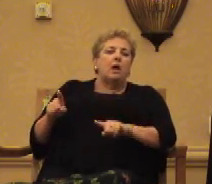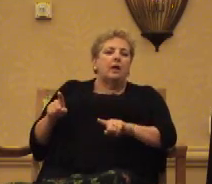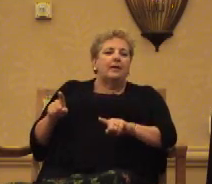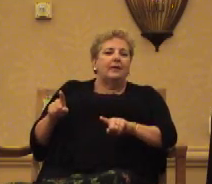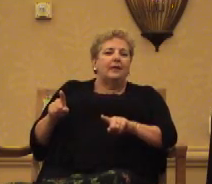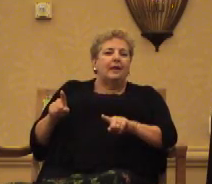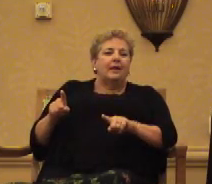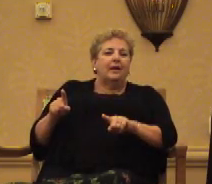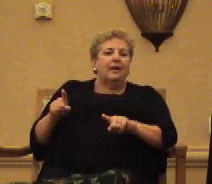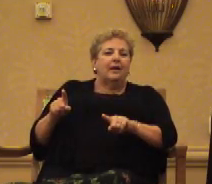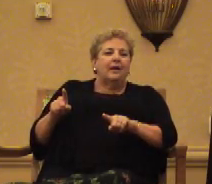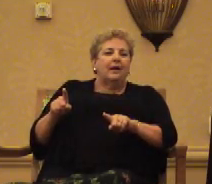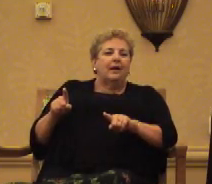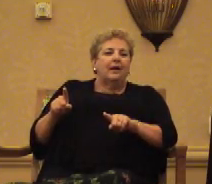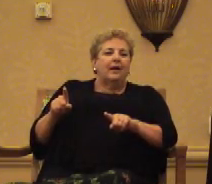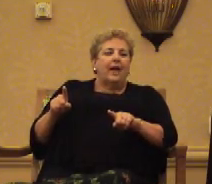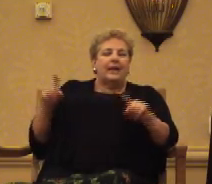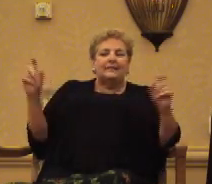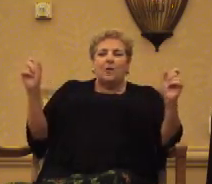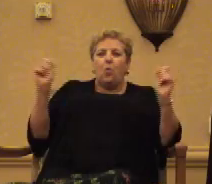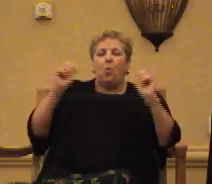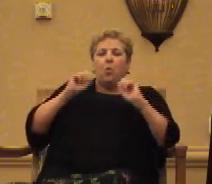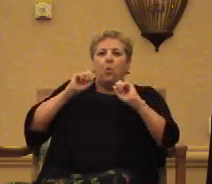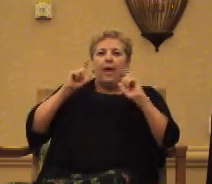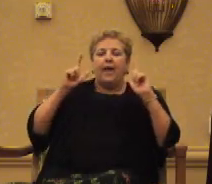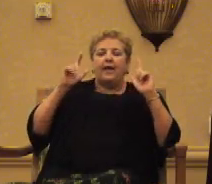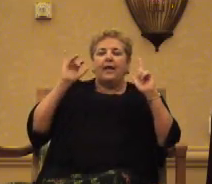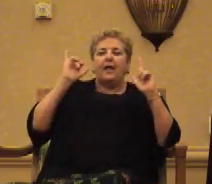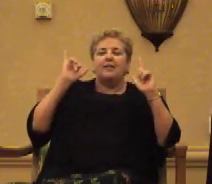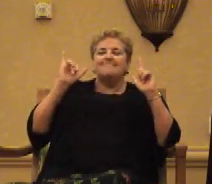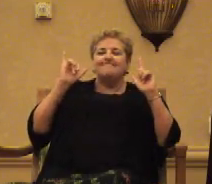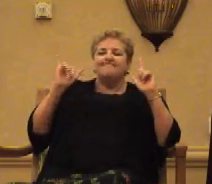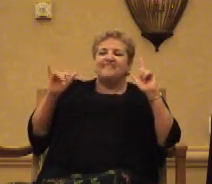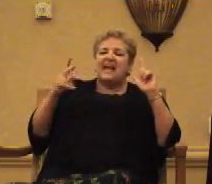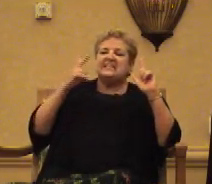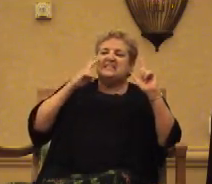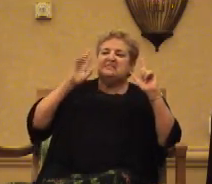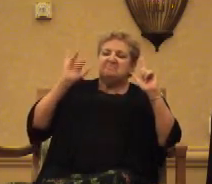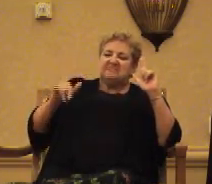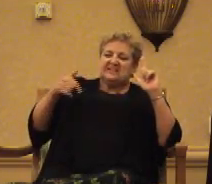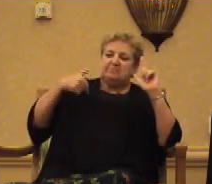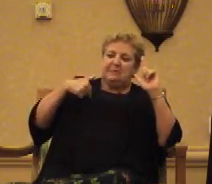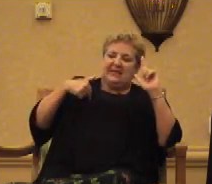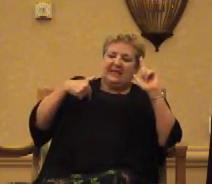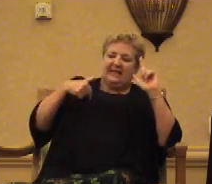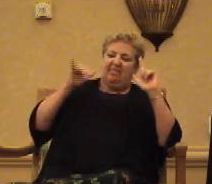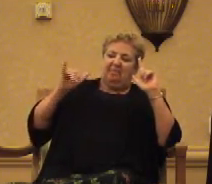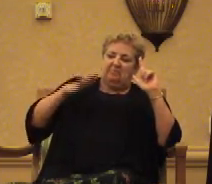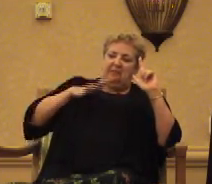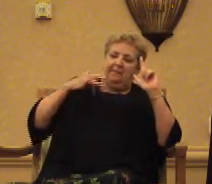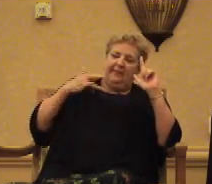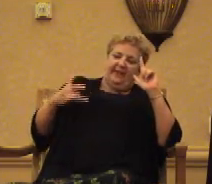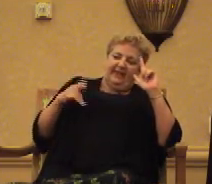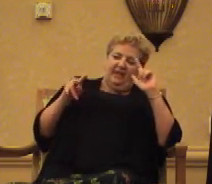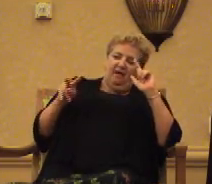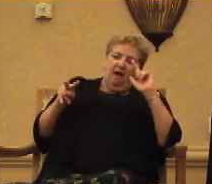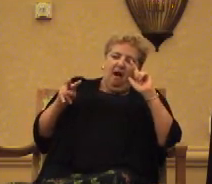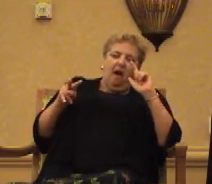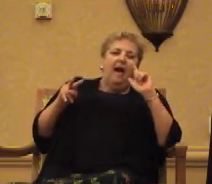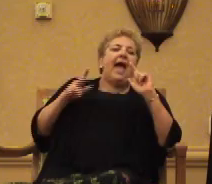and he's awake, and he gets it. And he has compassion, from the Latin cum,